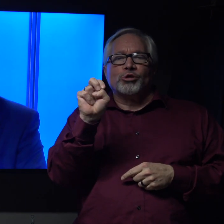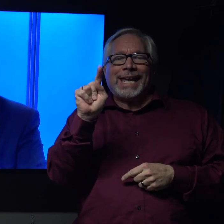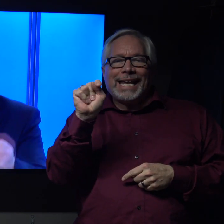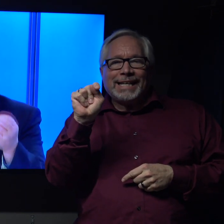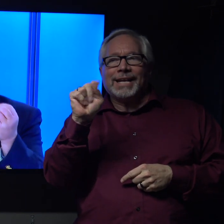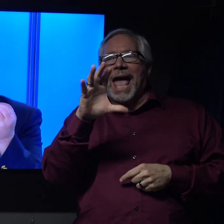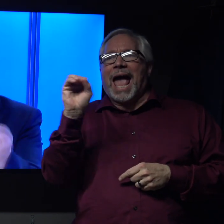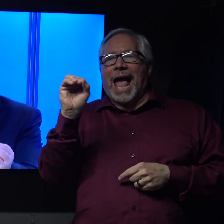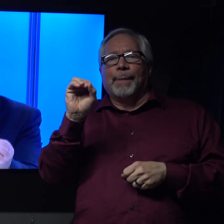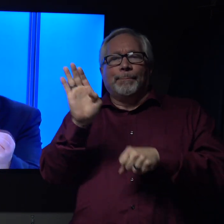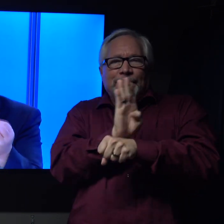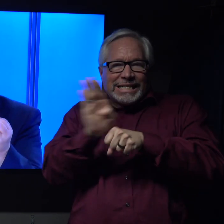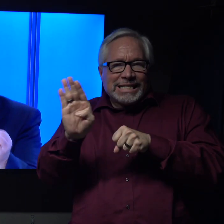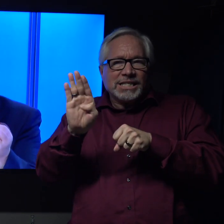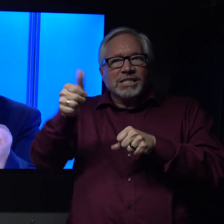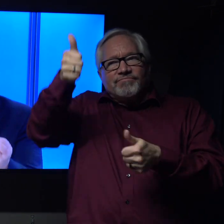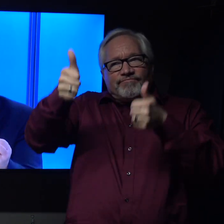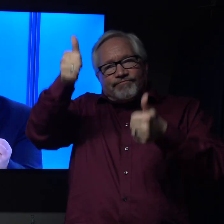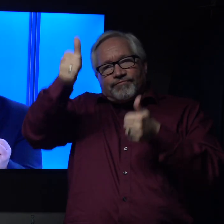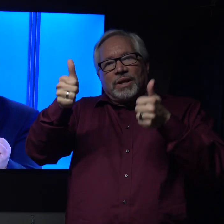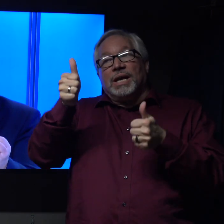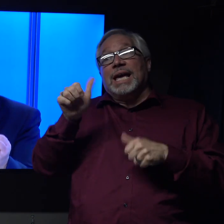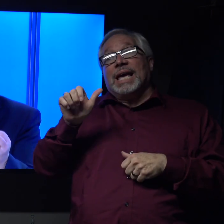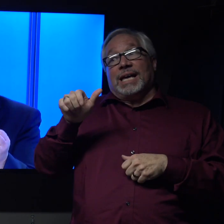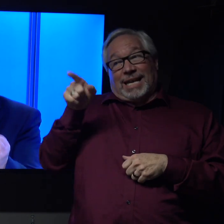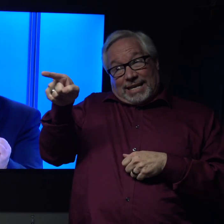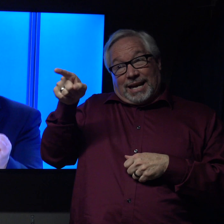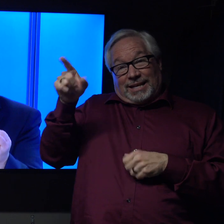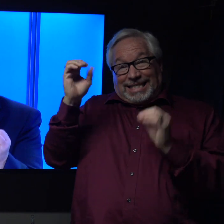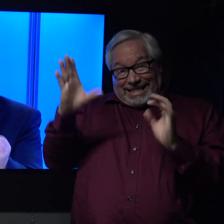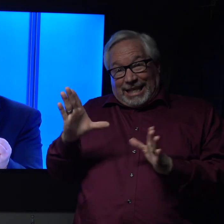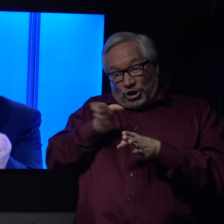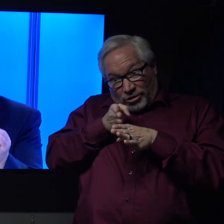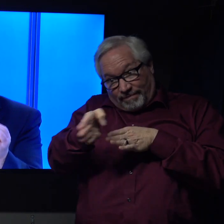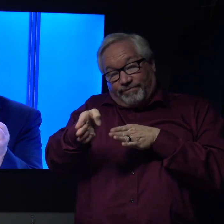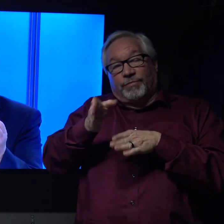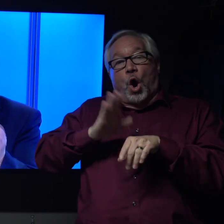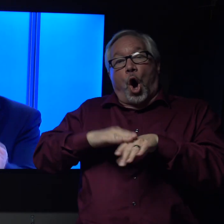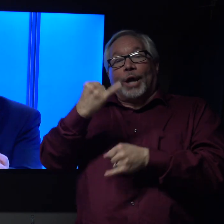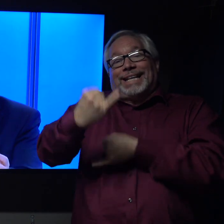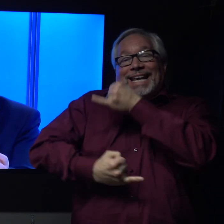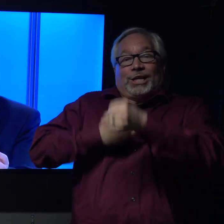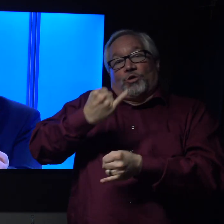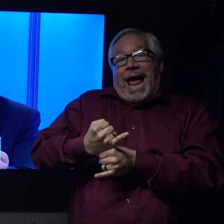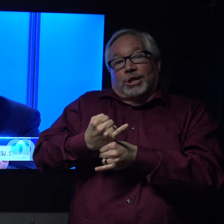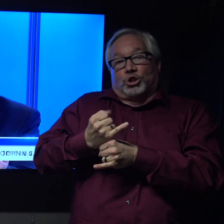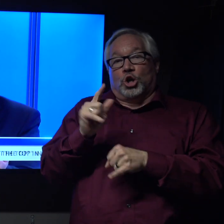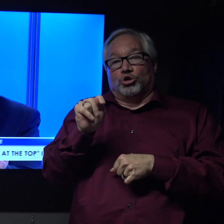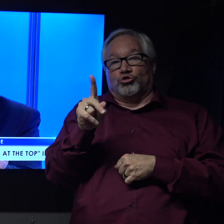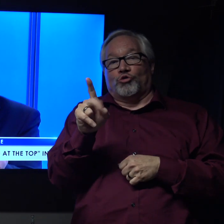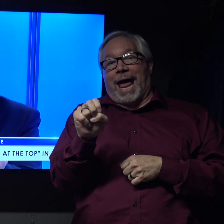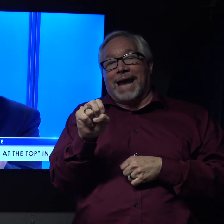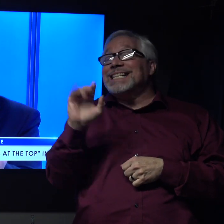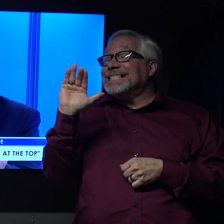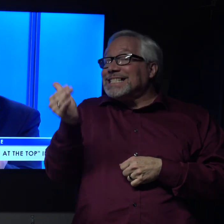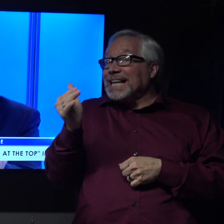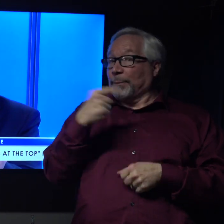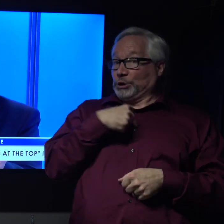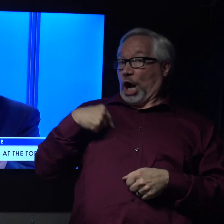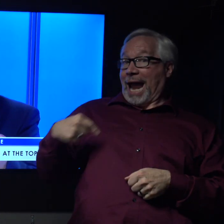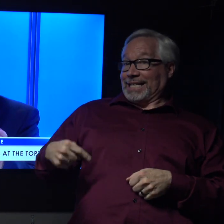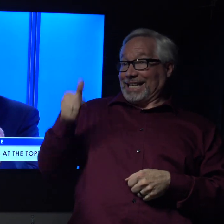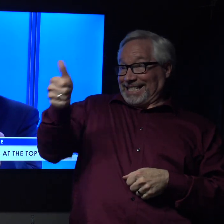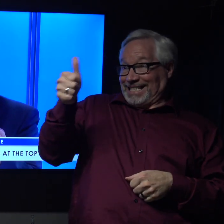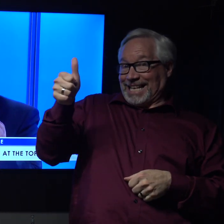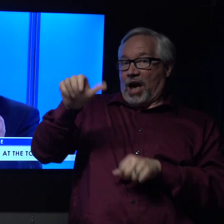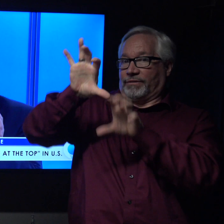corporate types and international trade. His specialty is international trade. The video has reportedly been deleted from Chinese social media